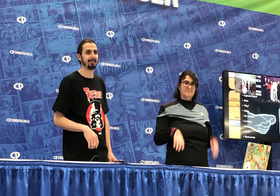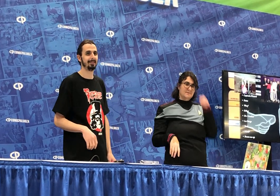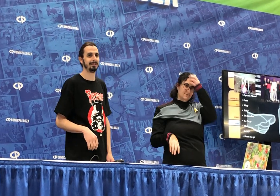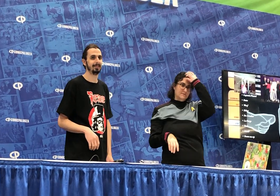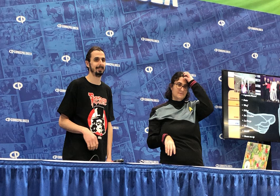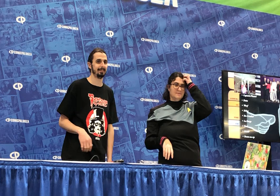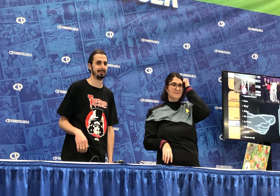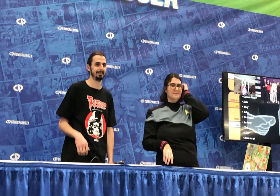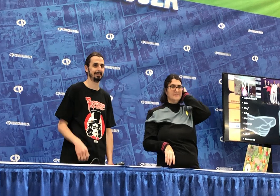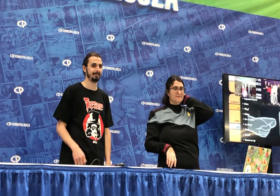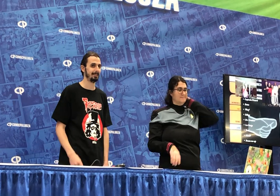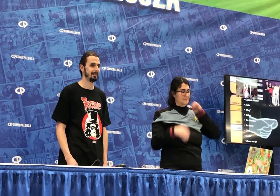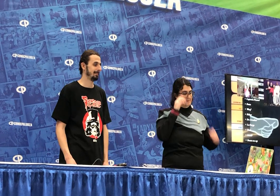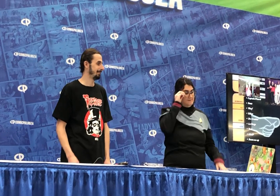Jadzia Dax. Jadzia Dax.